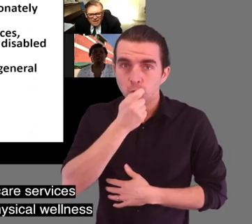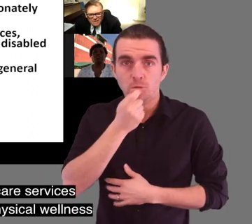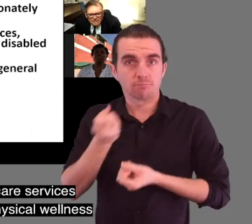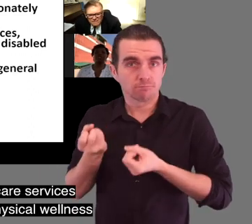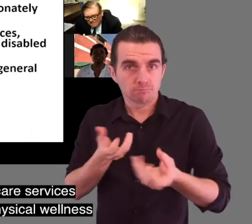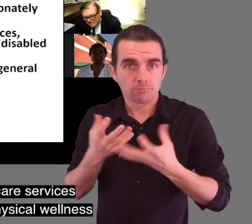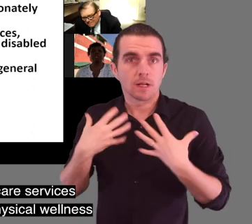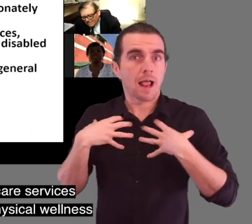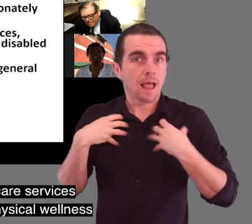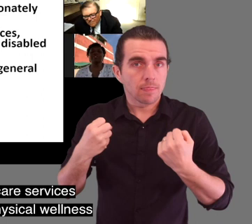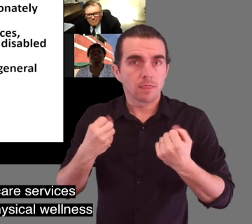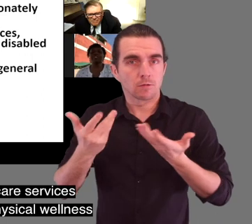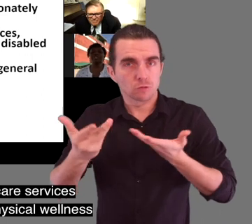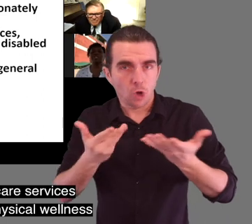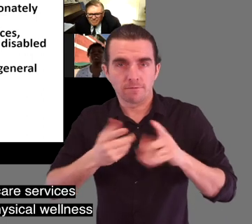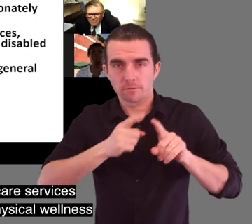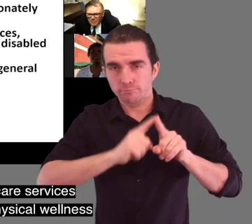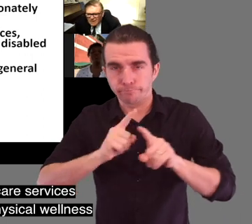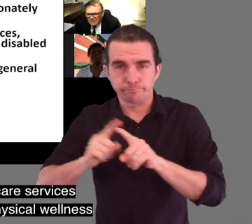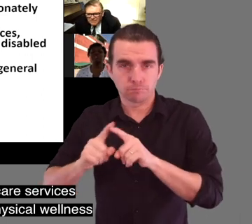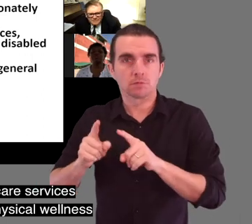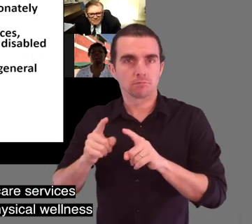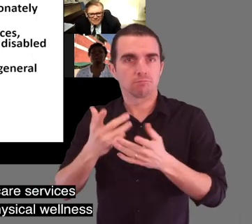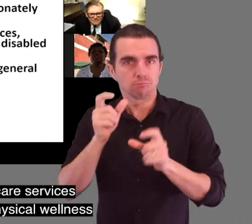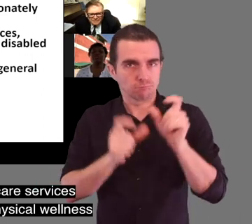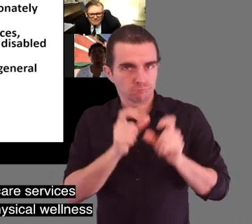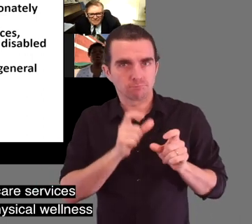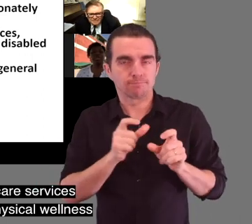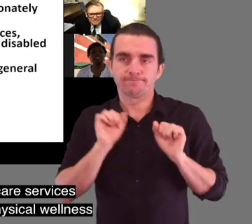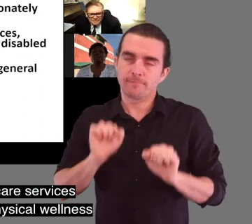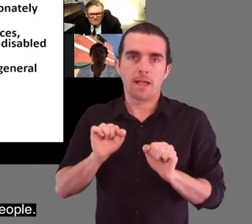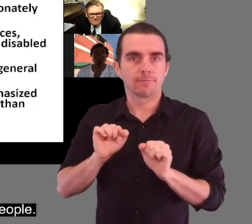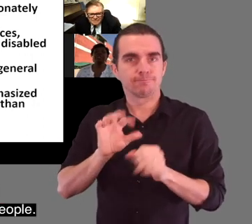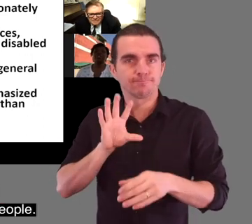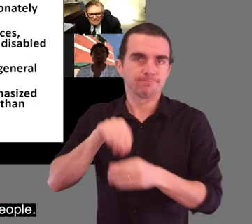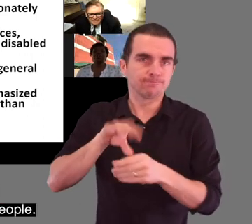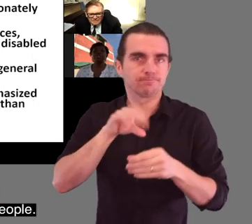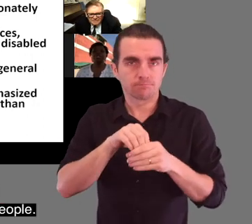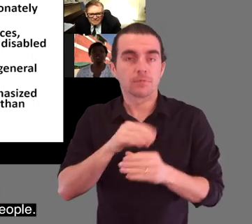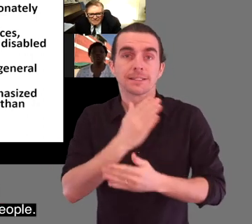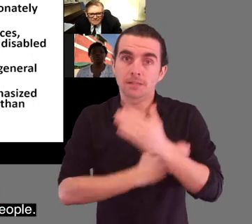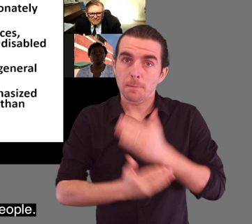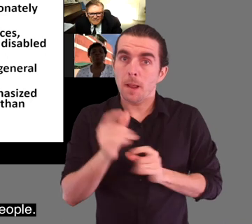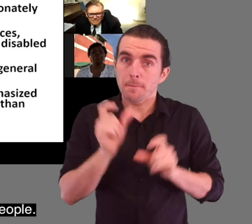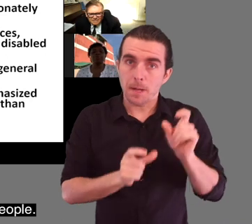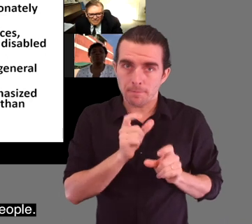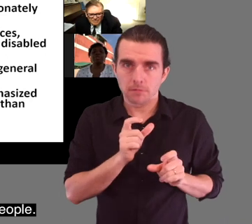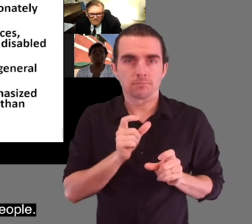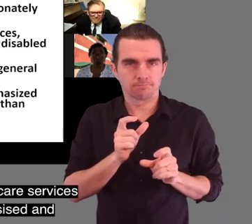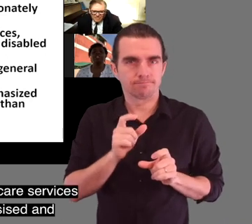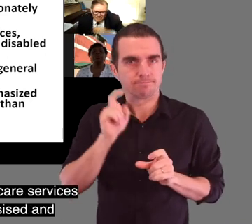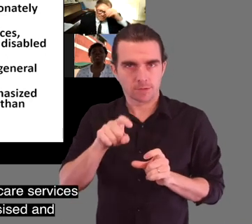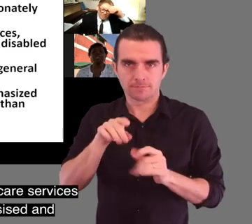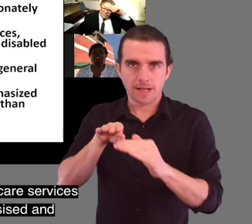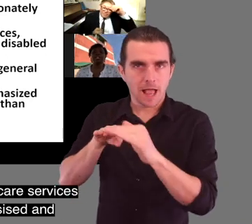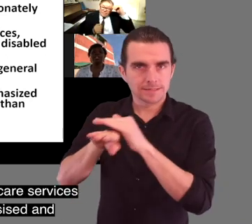Food, nutrition, and healthcare services are key aspects of general physical wellness for everyone, including disabled people.